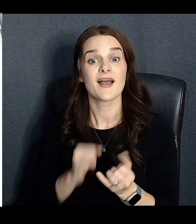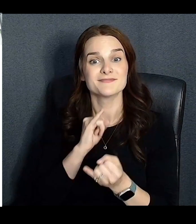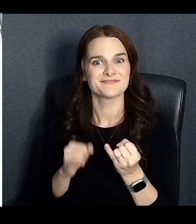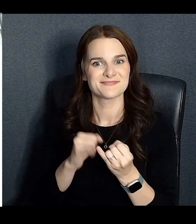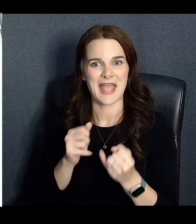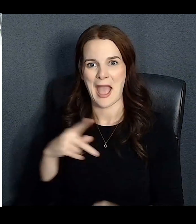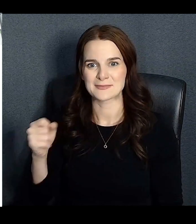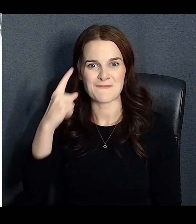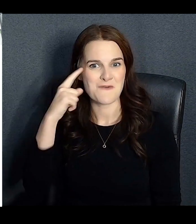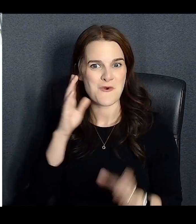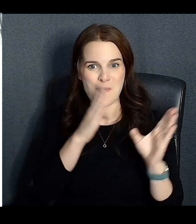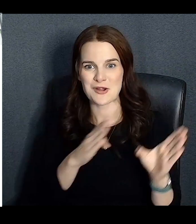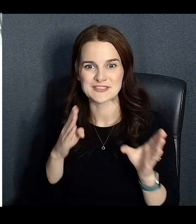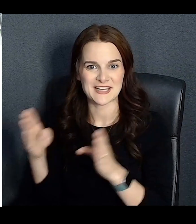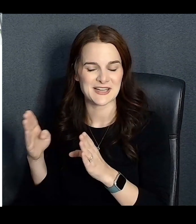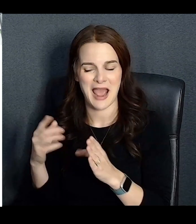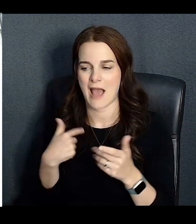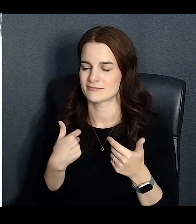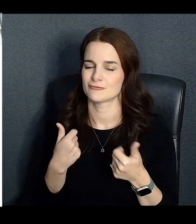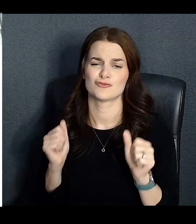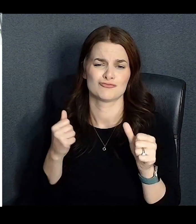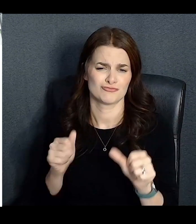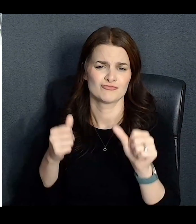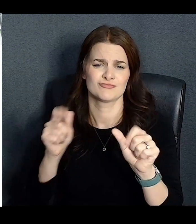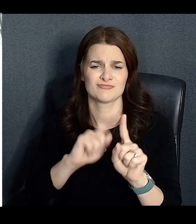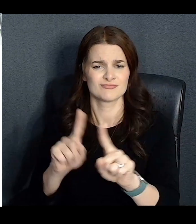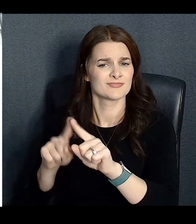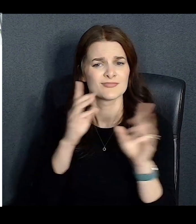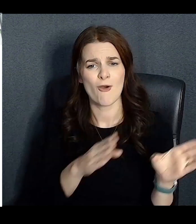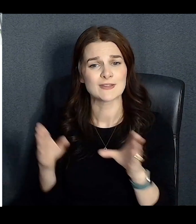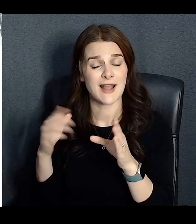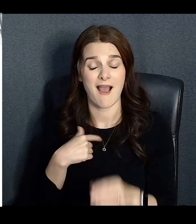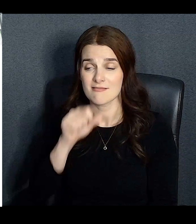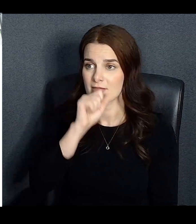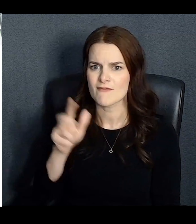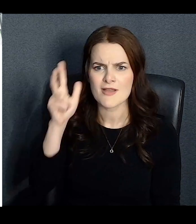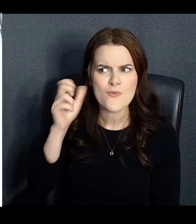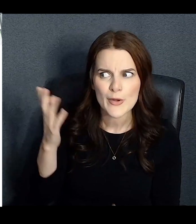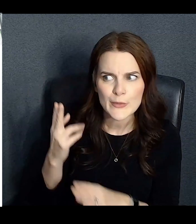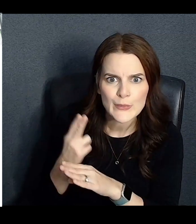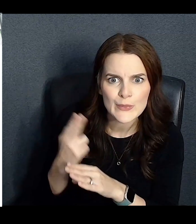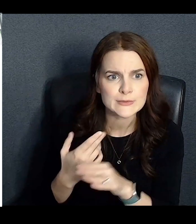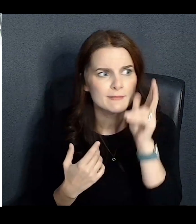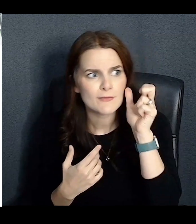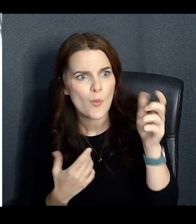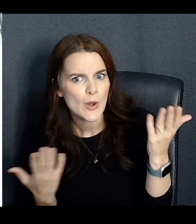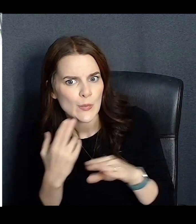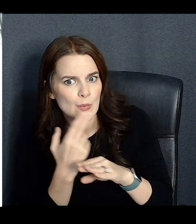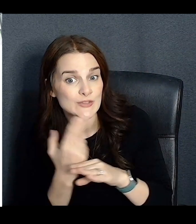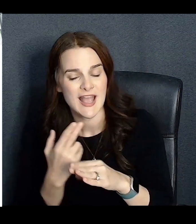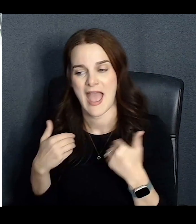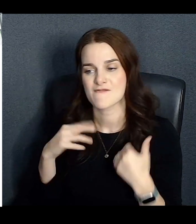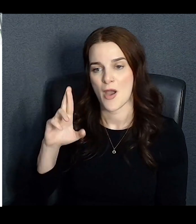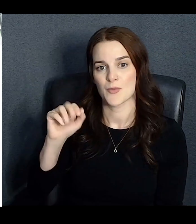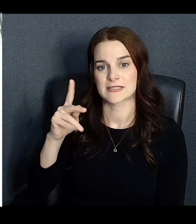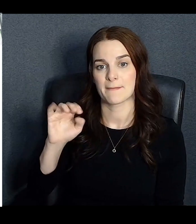And finally, some apps for organization. I'm like always trying out different apps for organization. I've always loved hearing about what people use. There are